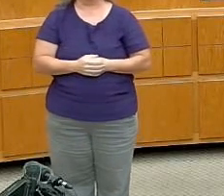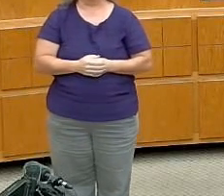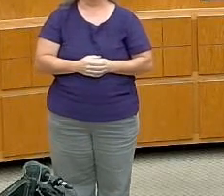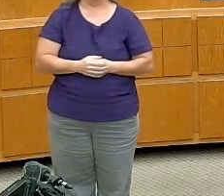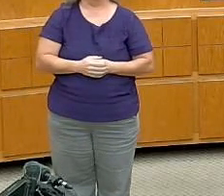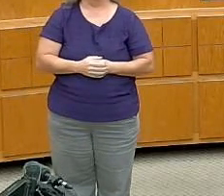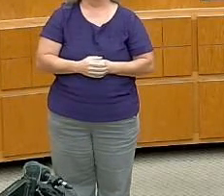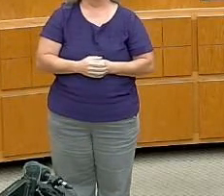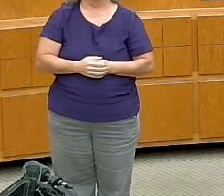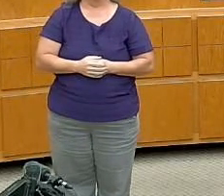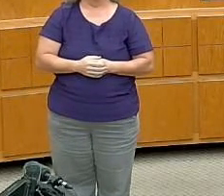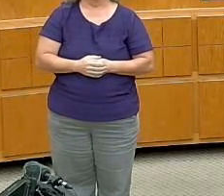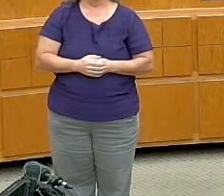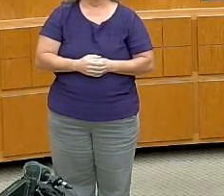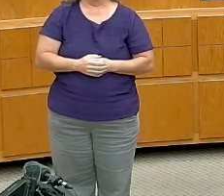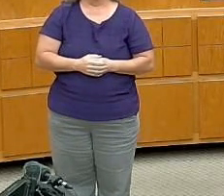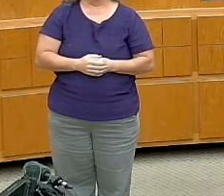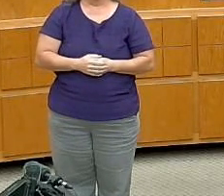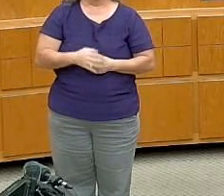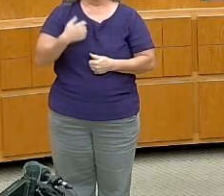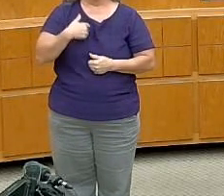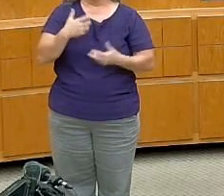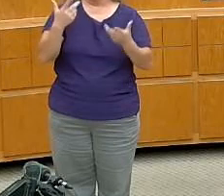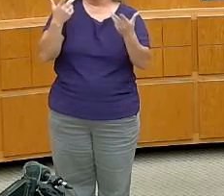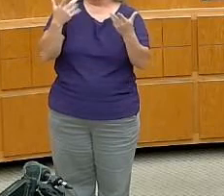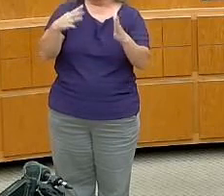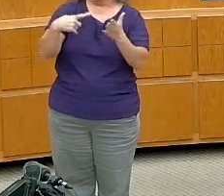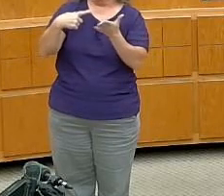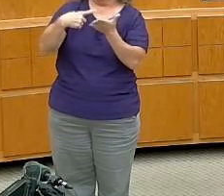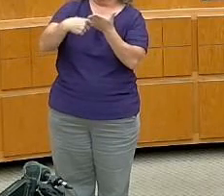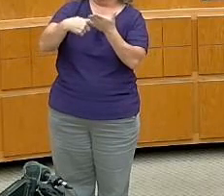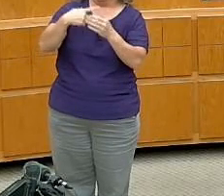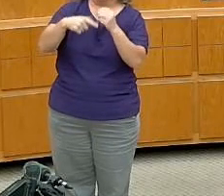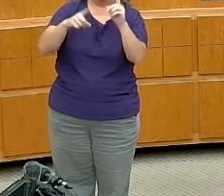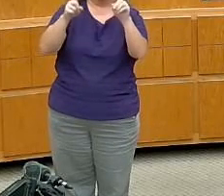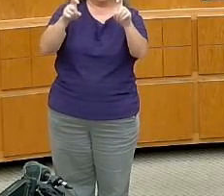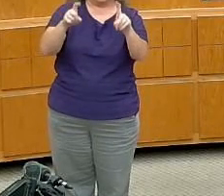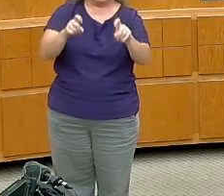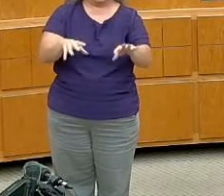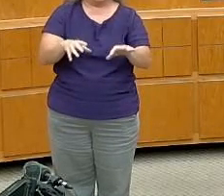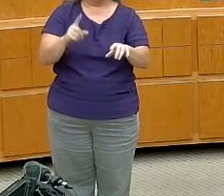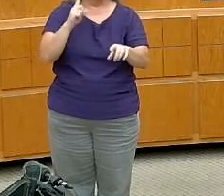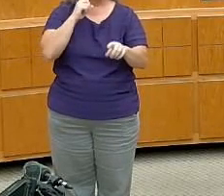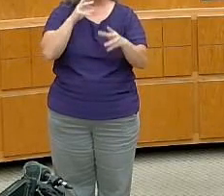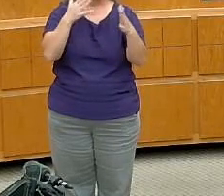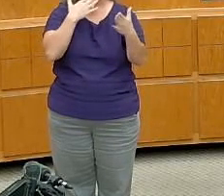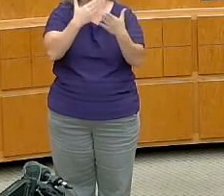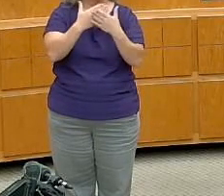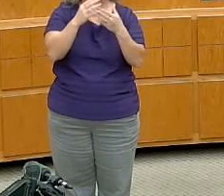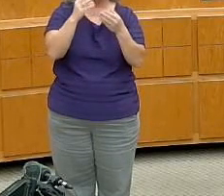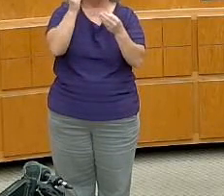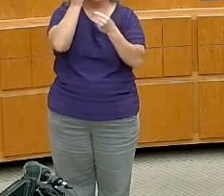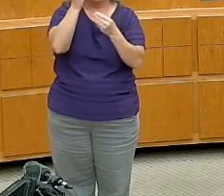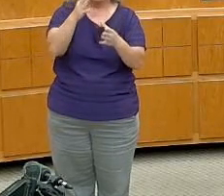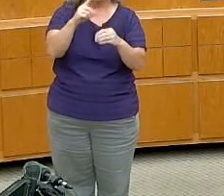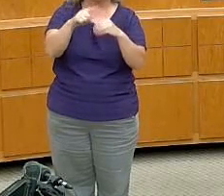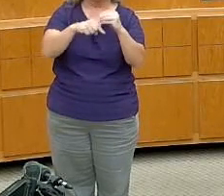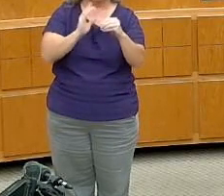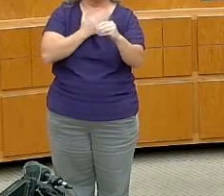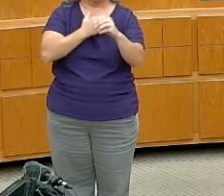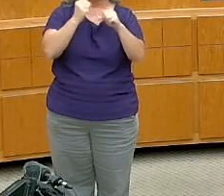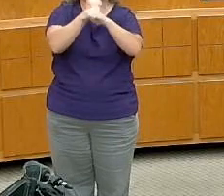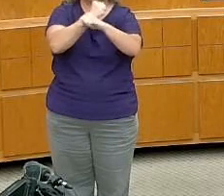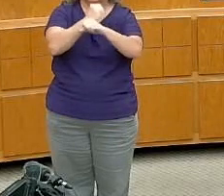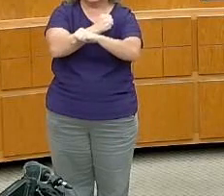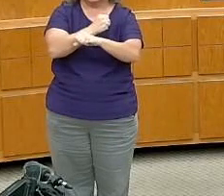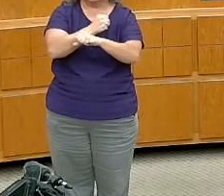about testing today, and you've heard a lot of good information about the statistics that we pose every day